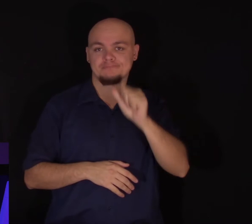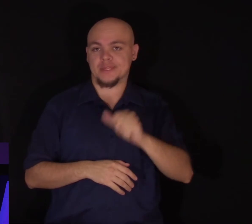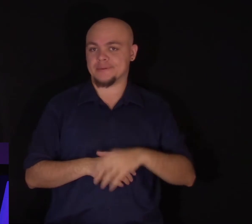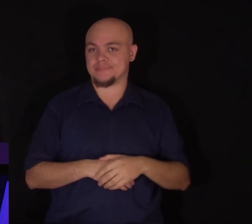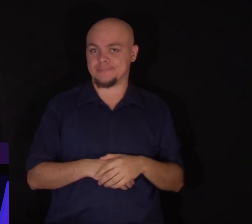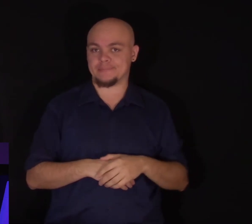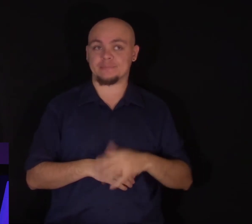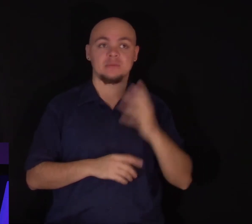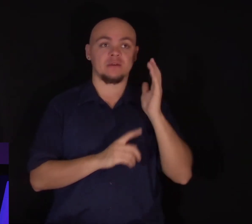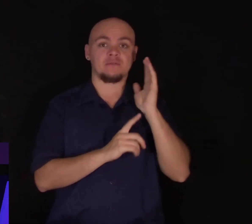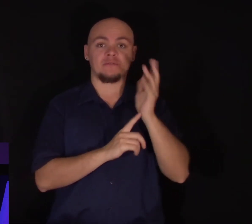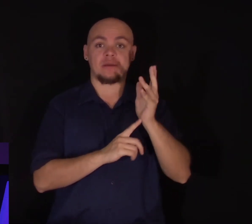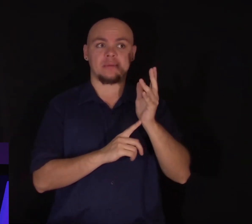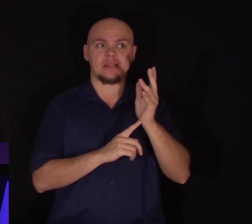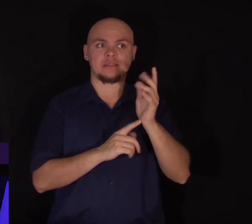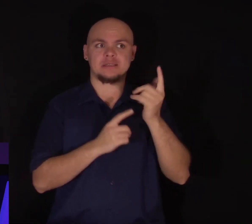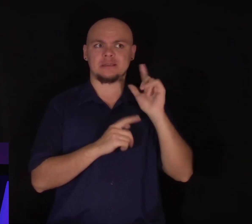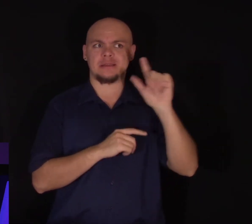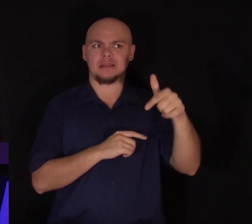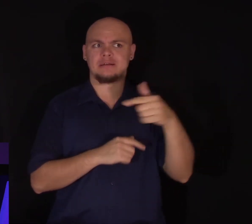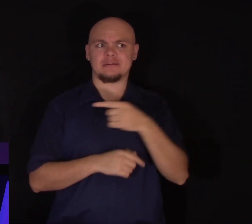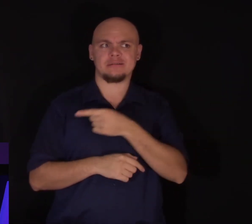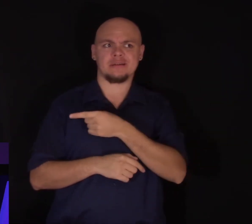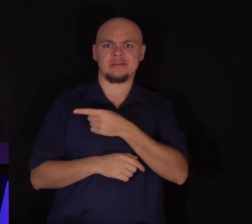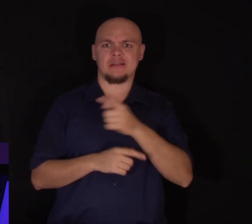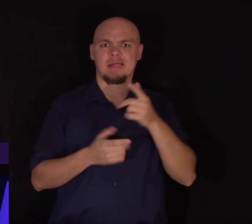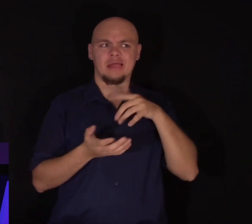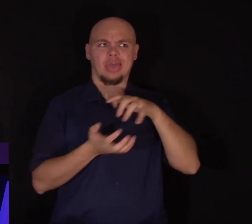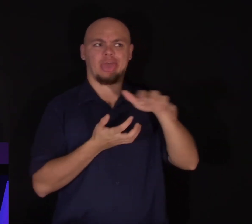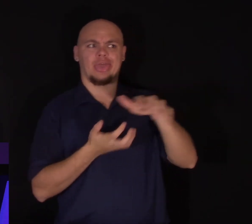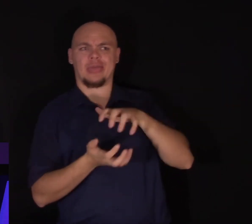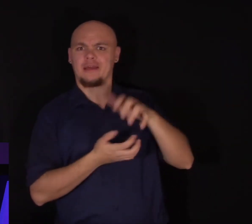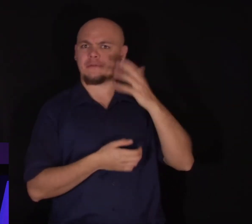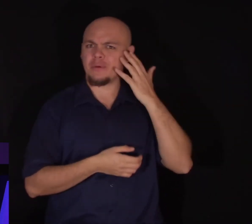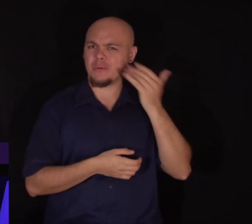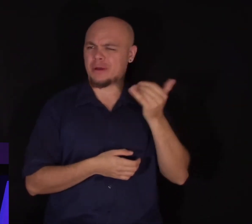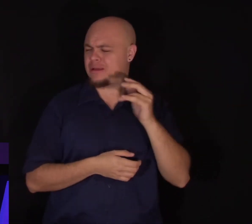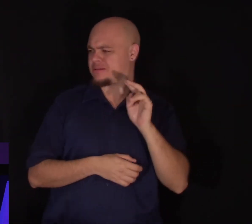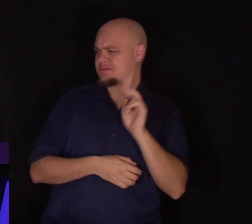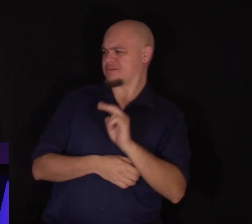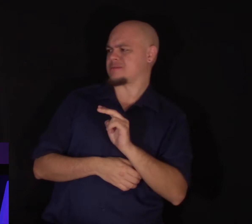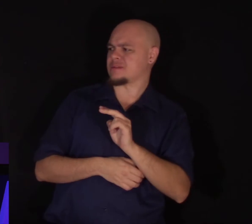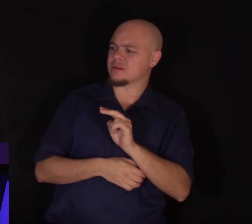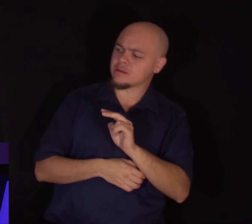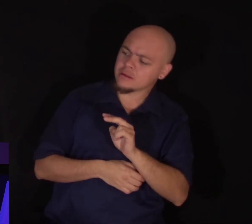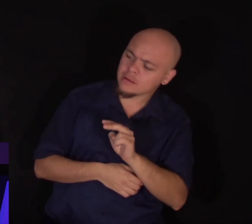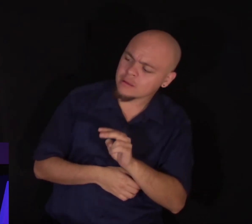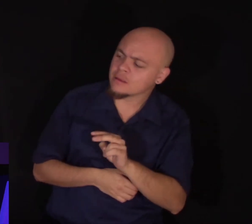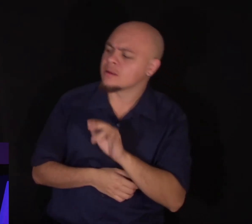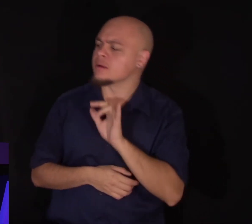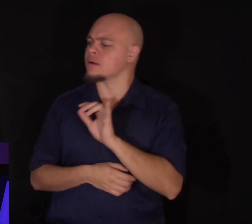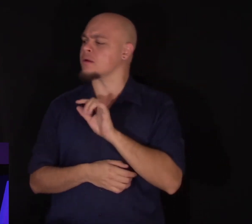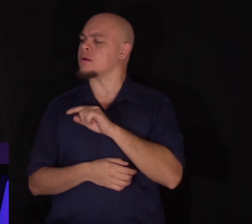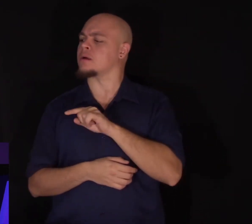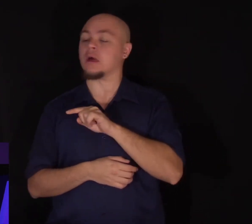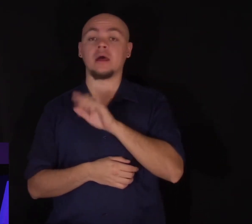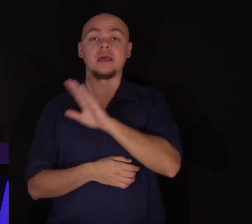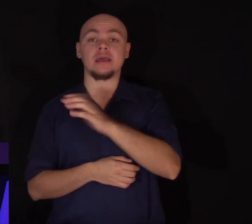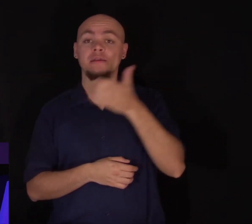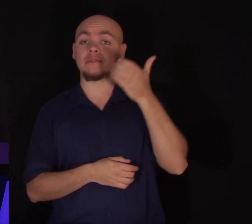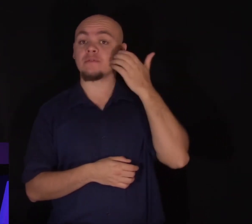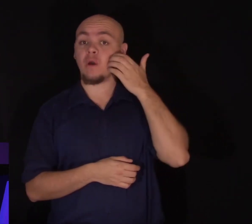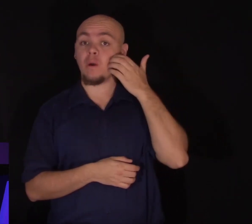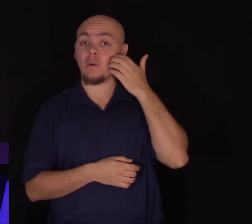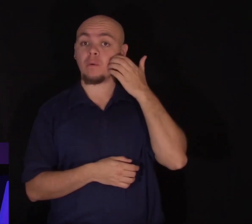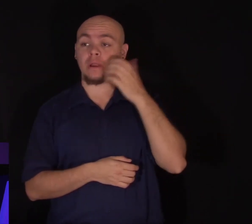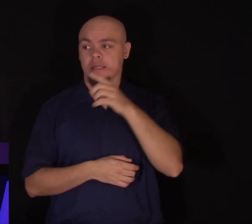later, I felt them all laughing at me, and one of the guys was standing in front of me, so I peered around to see what he was doing. He was on his phone, and he'd been